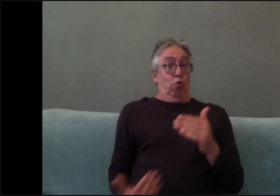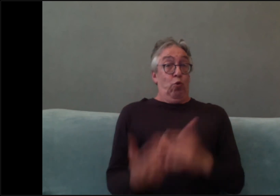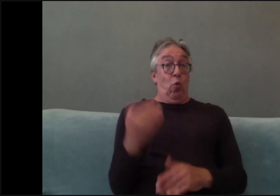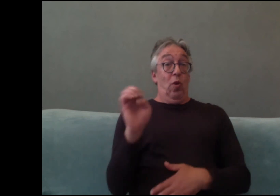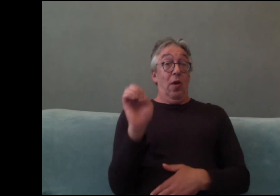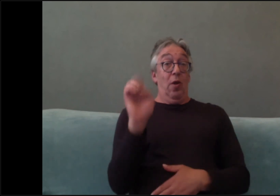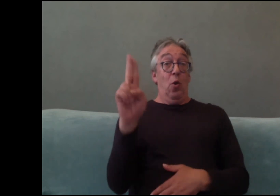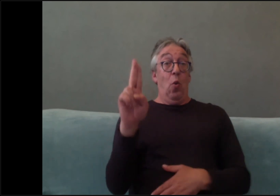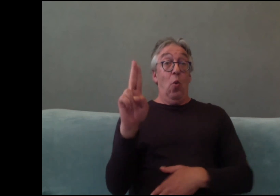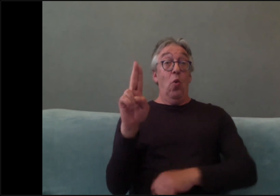scoreboard.